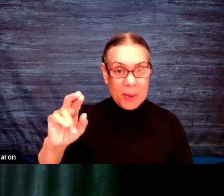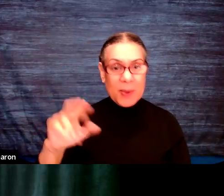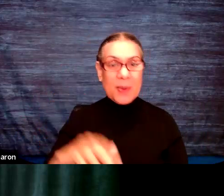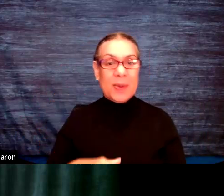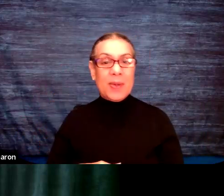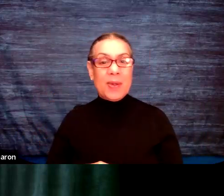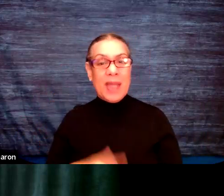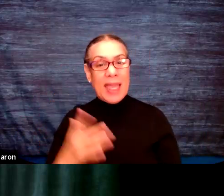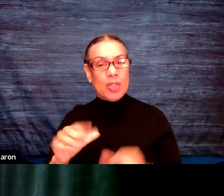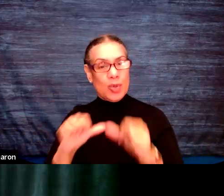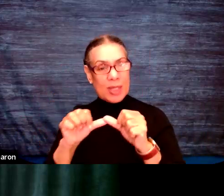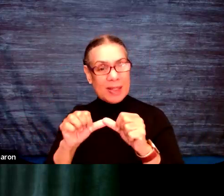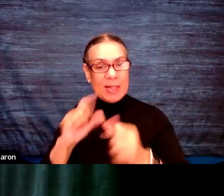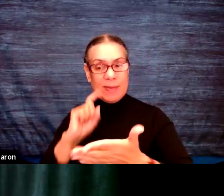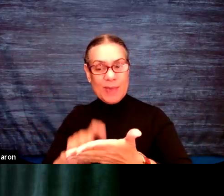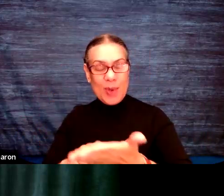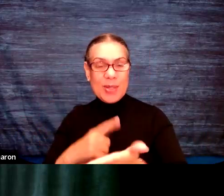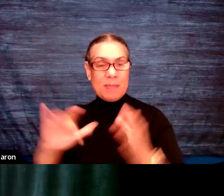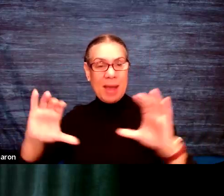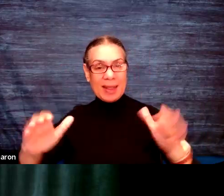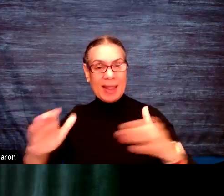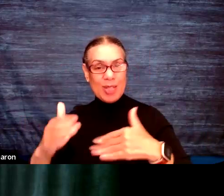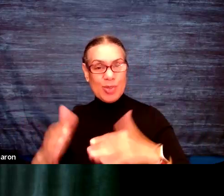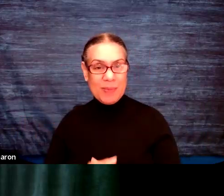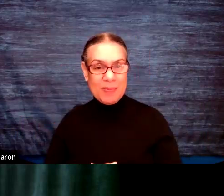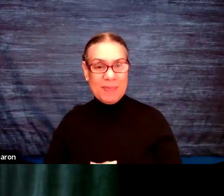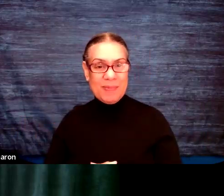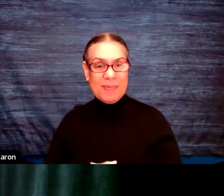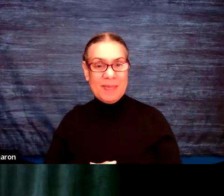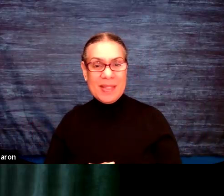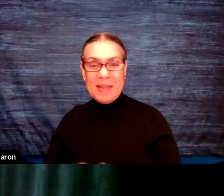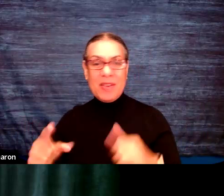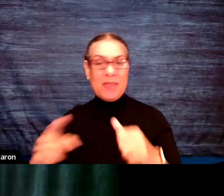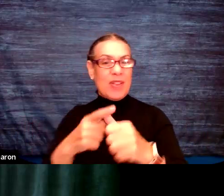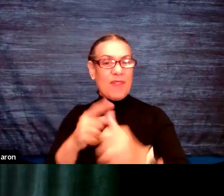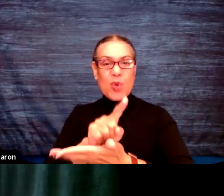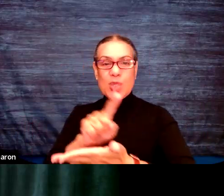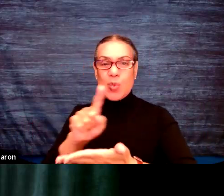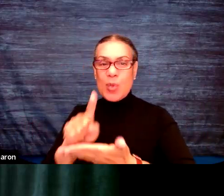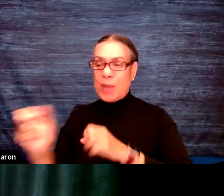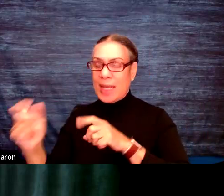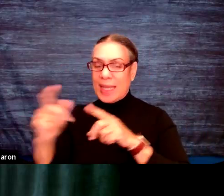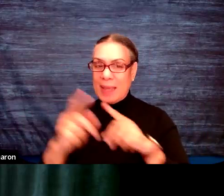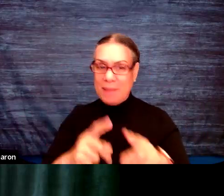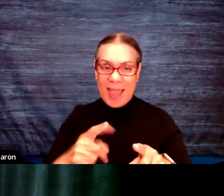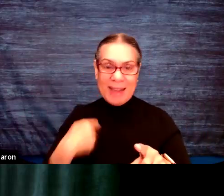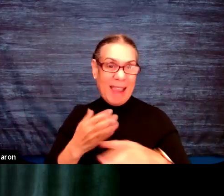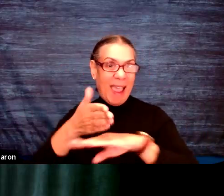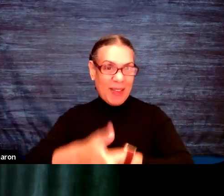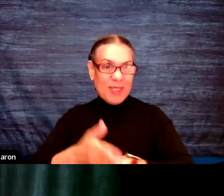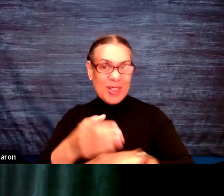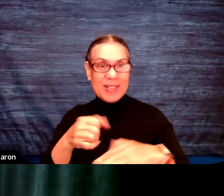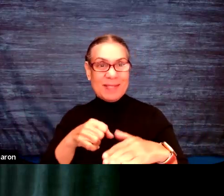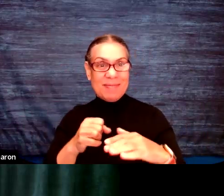visit my classroom on one of my very first weeks back from maternity leave after having my second child. And